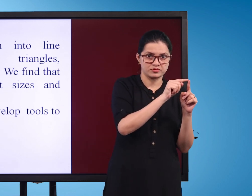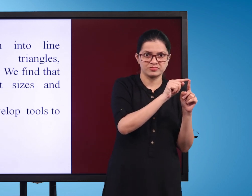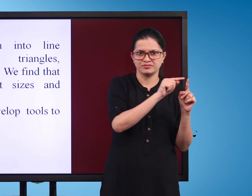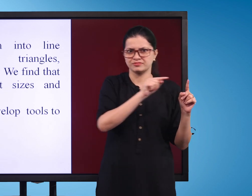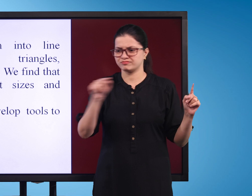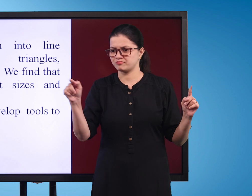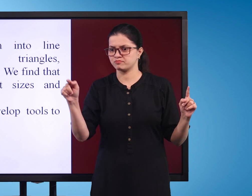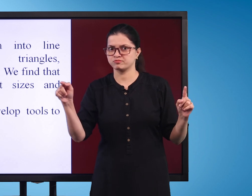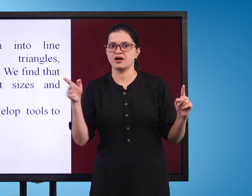angles,